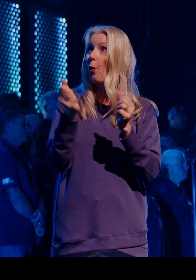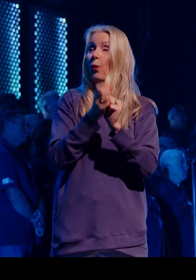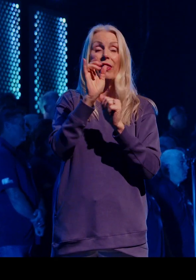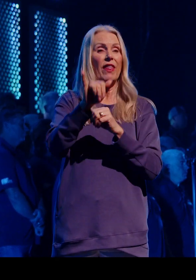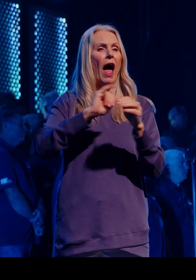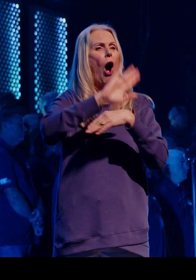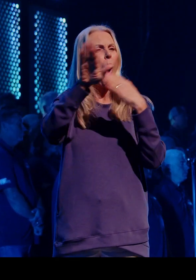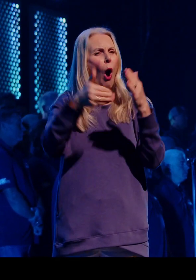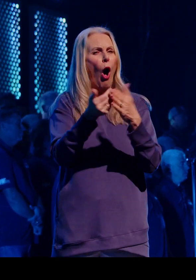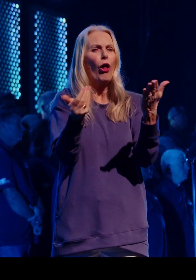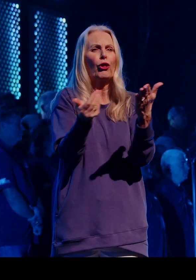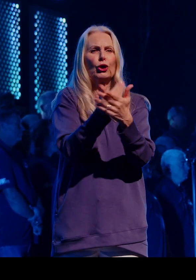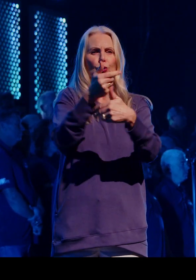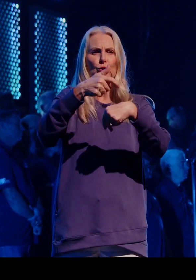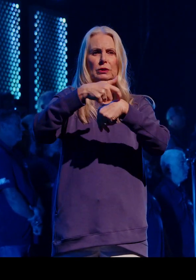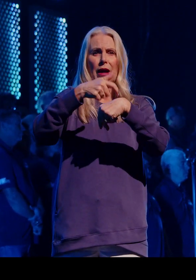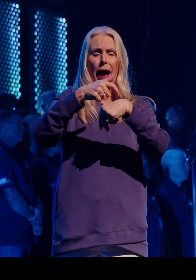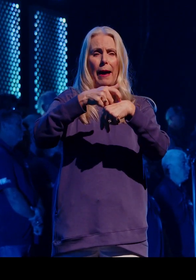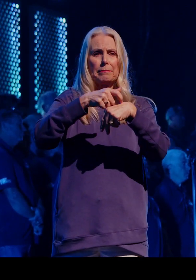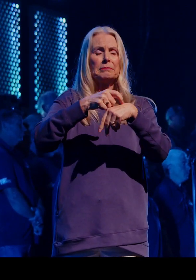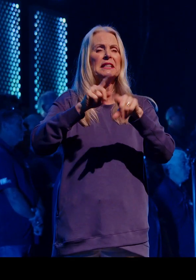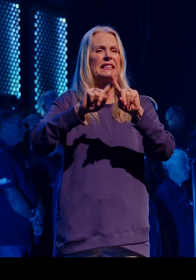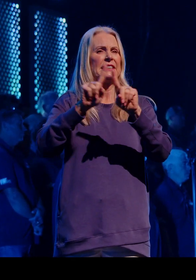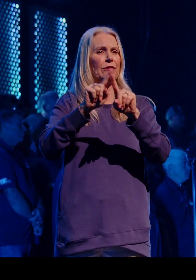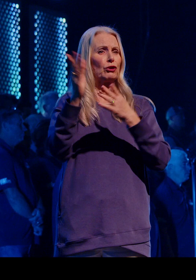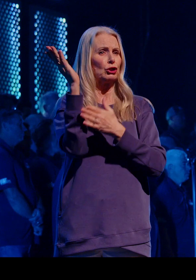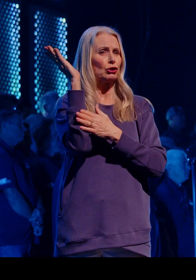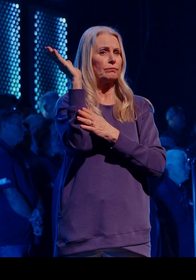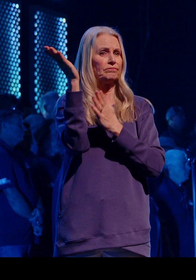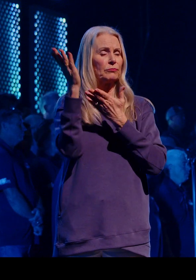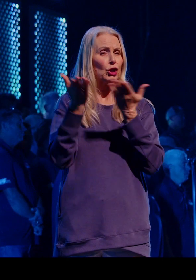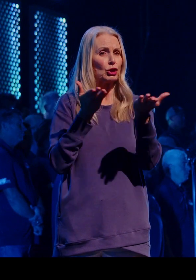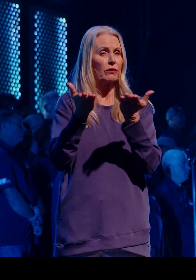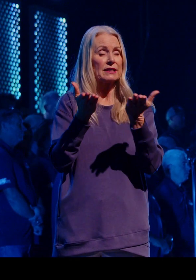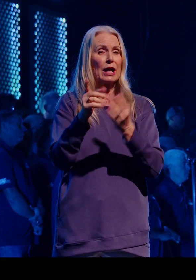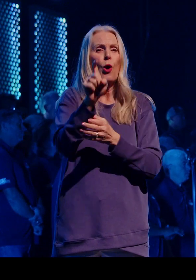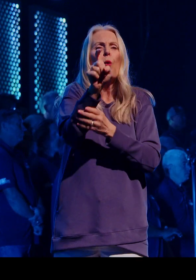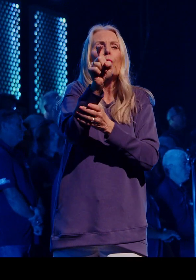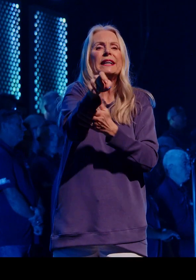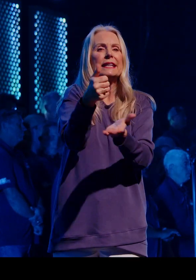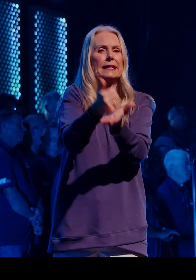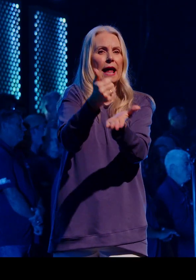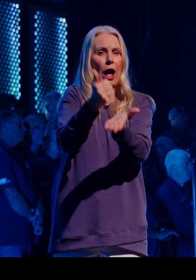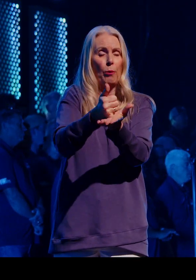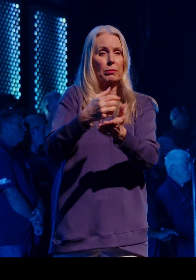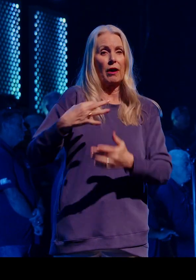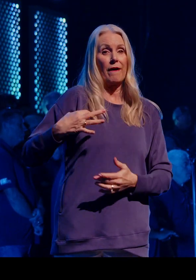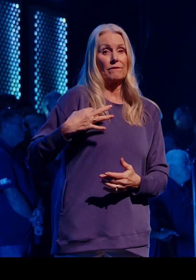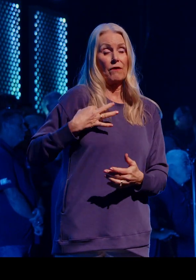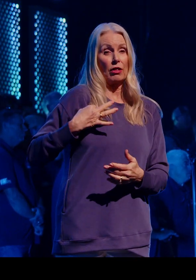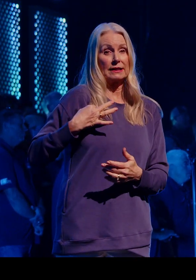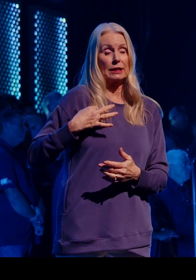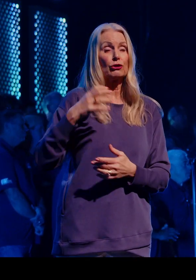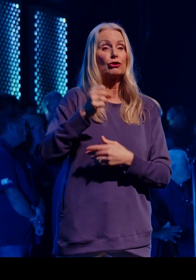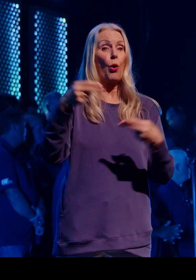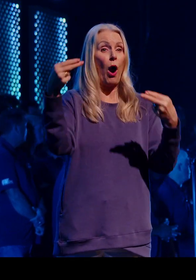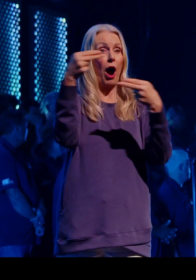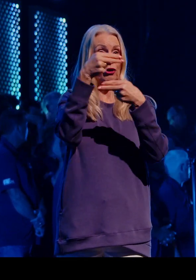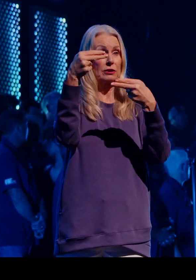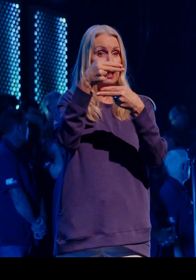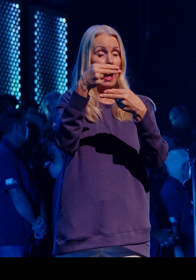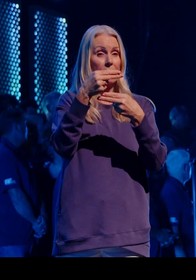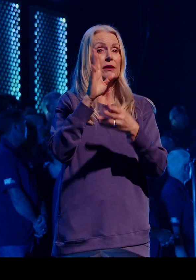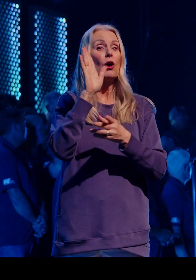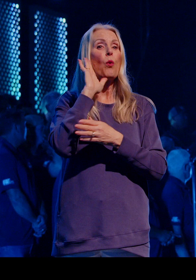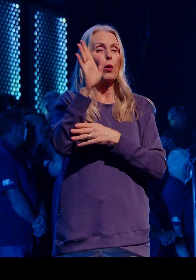these new services, Daniel talked about it last week that we need some volunteers. We need some help. I know he had put the slide up there, and I think we're going to have